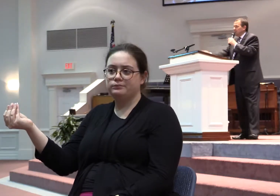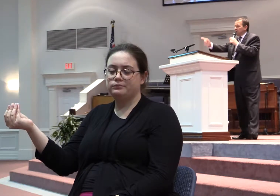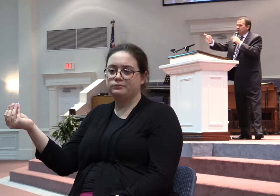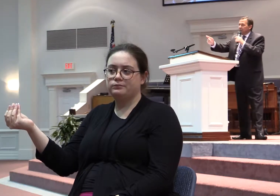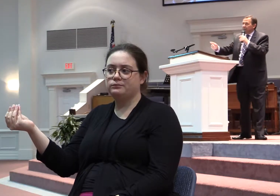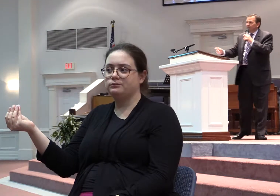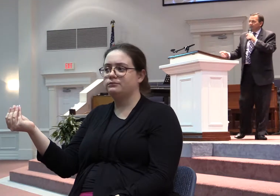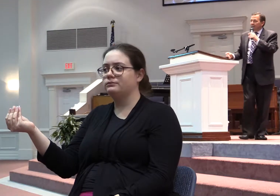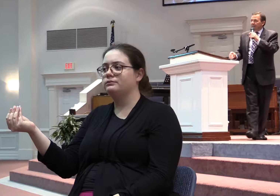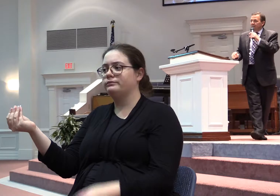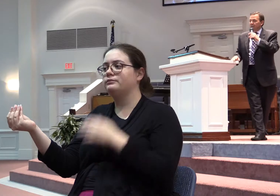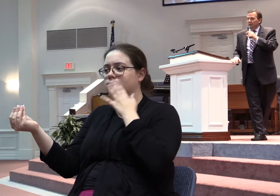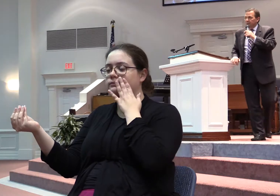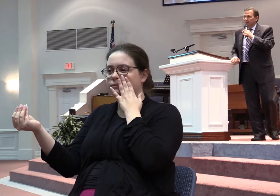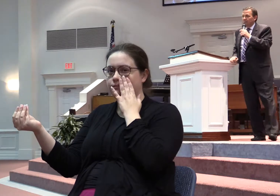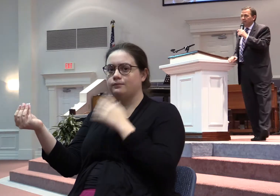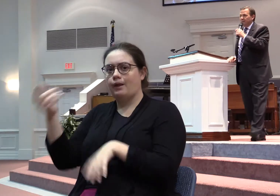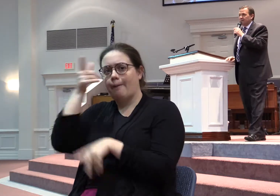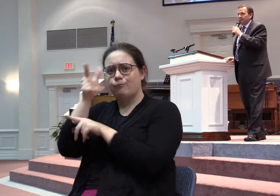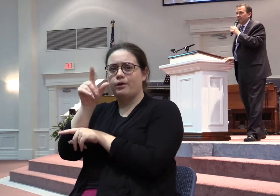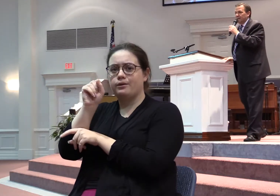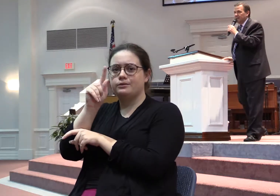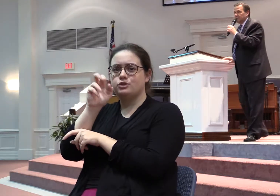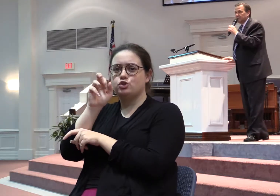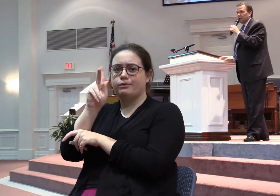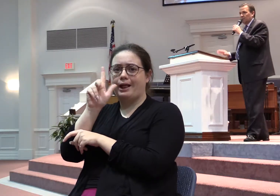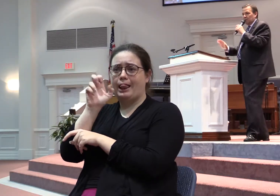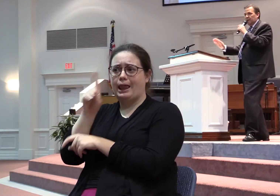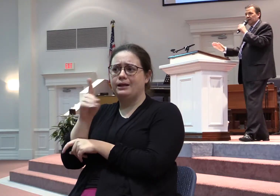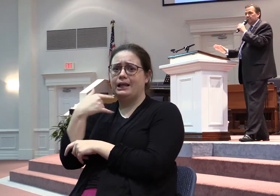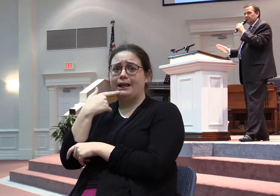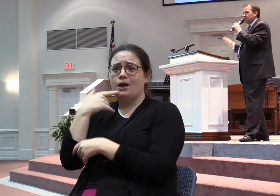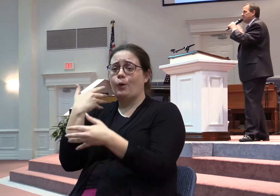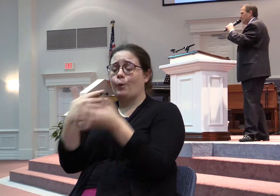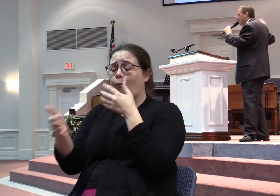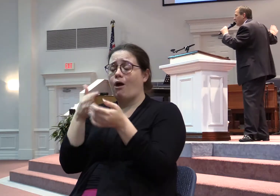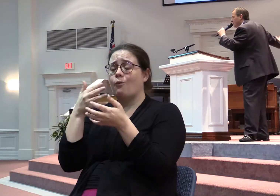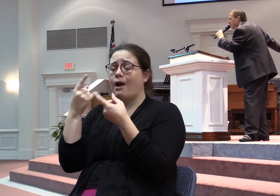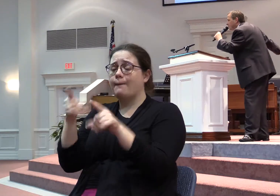Didn't Brother Strickland already say the great job that he did tonight? Didn't he just say, no matter what happens,